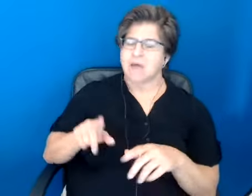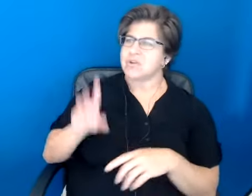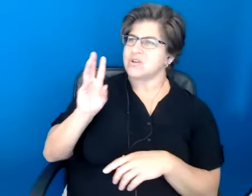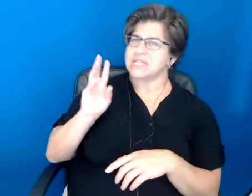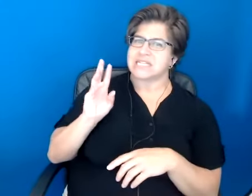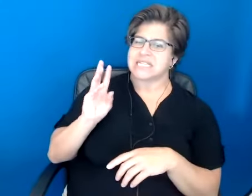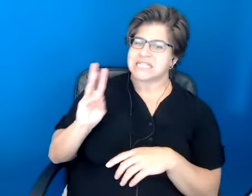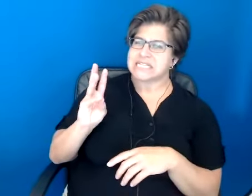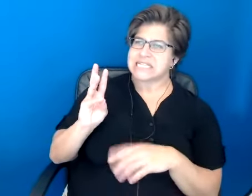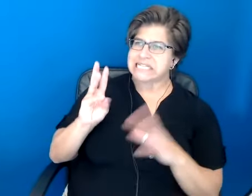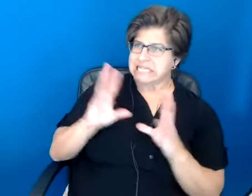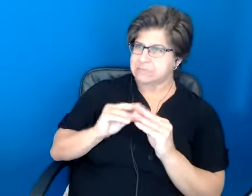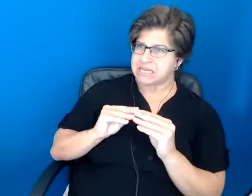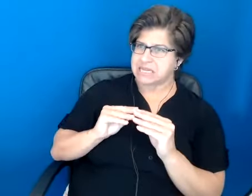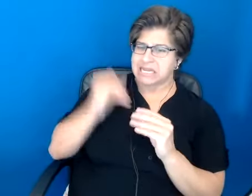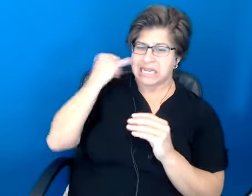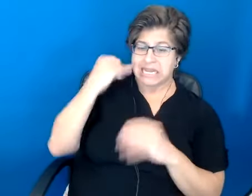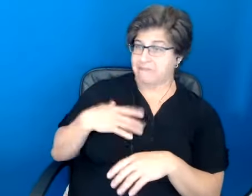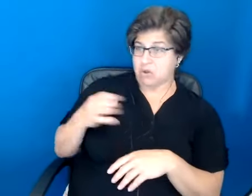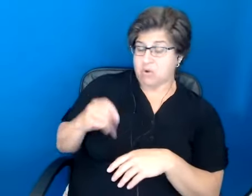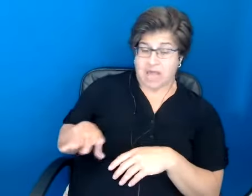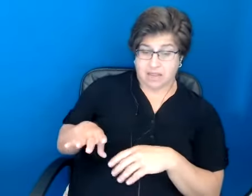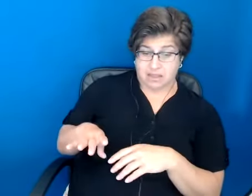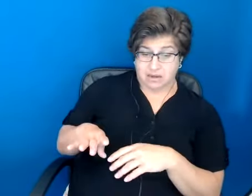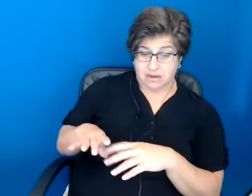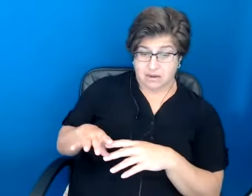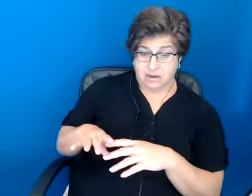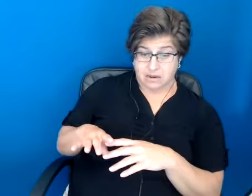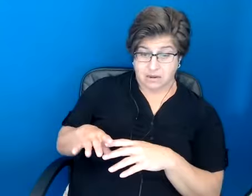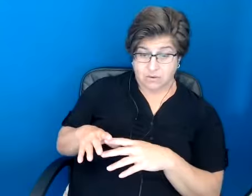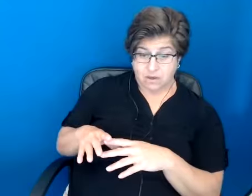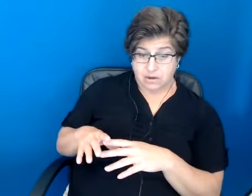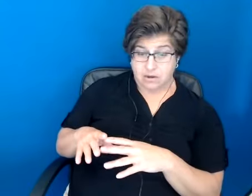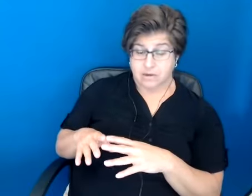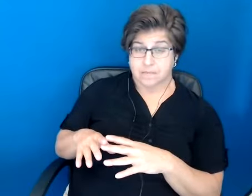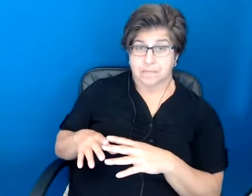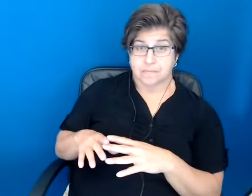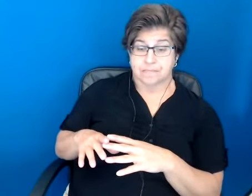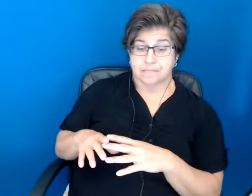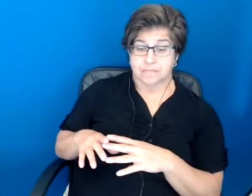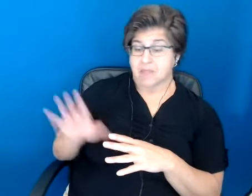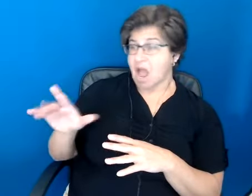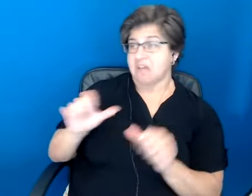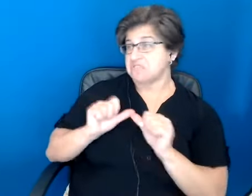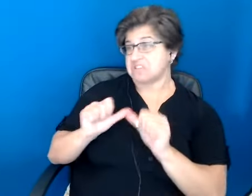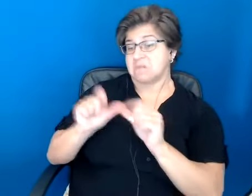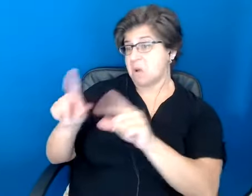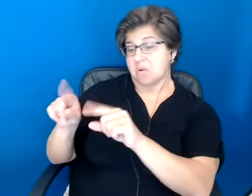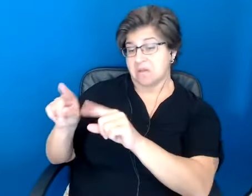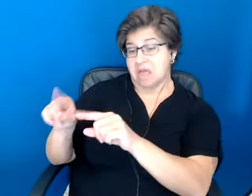I never, nobody says to me, do 90 days and 90 meetings, but they did say to me, do 6 meetings. And if you don't like it, we'll